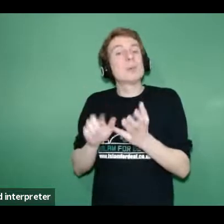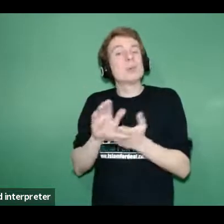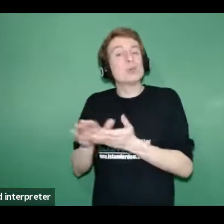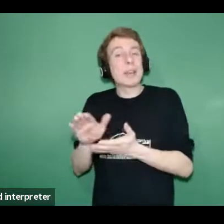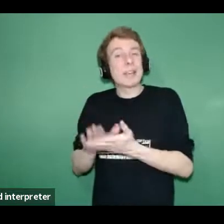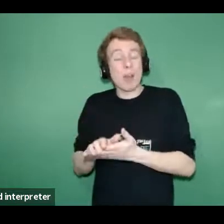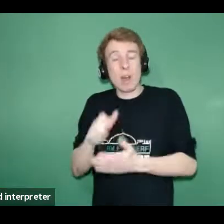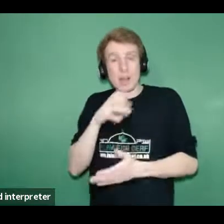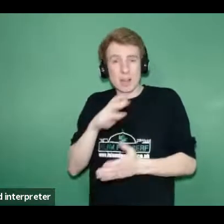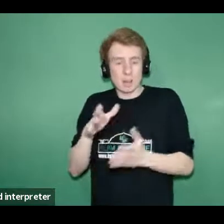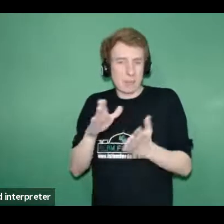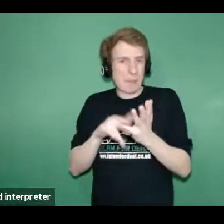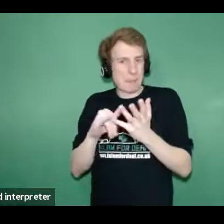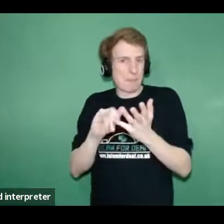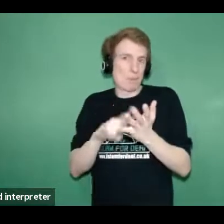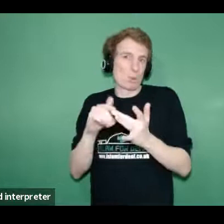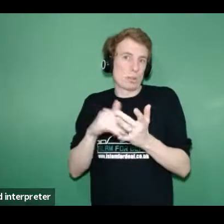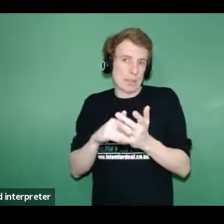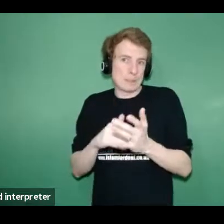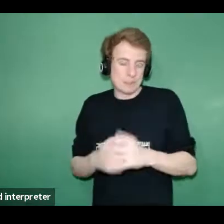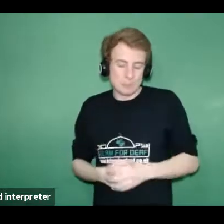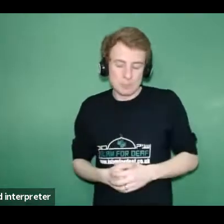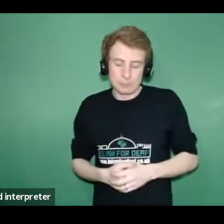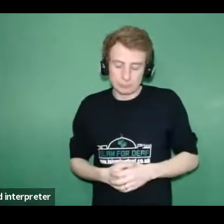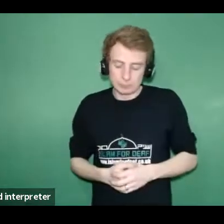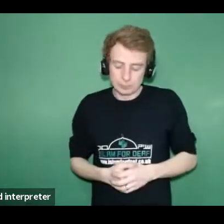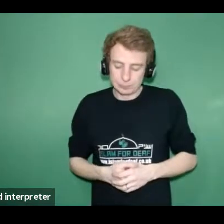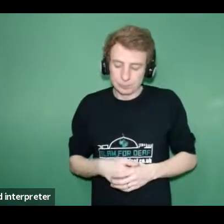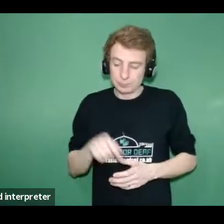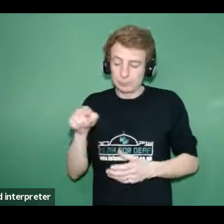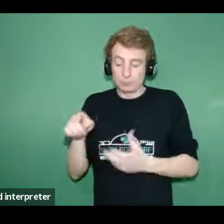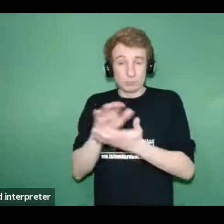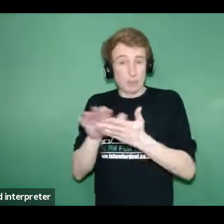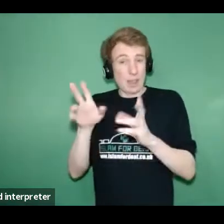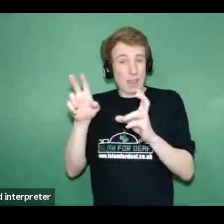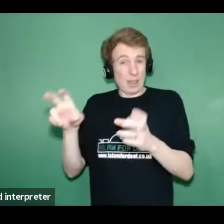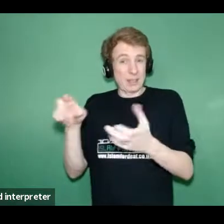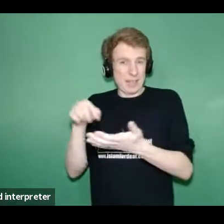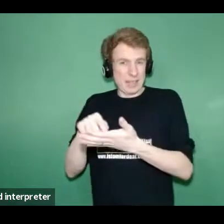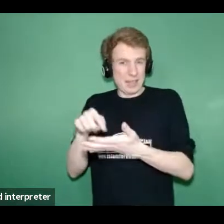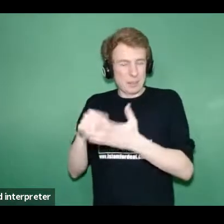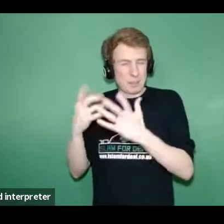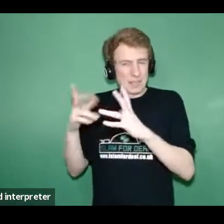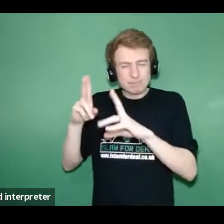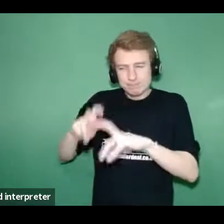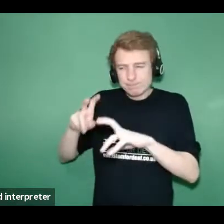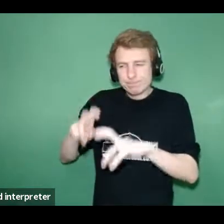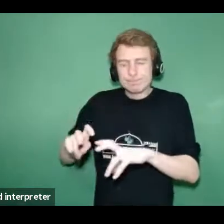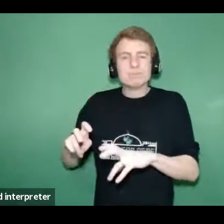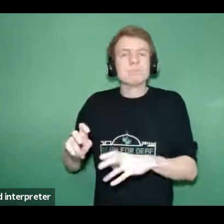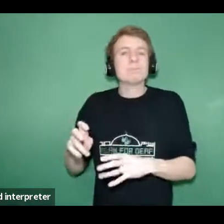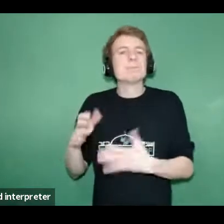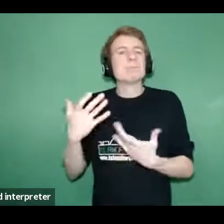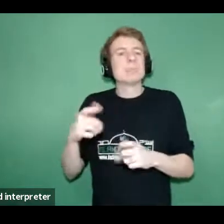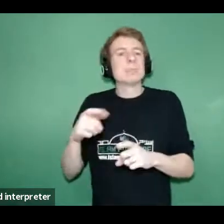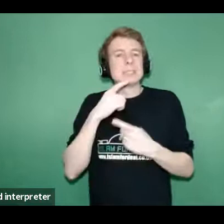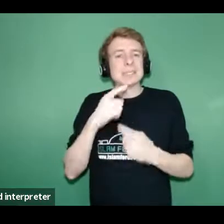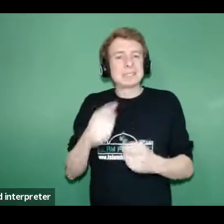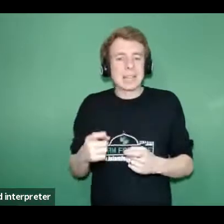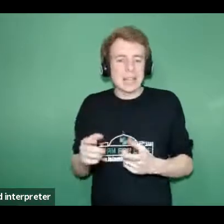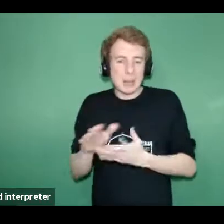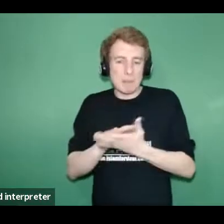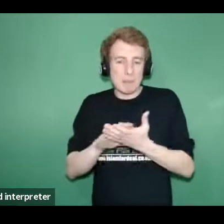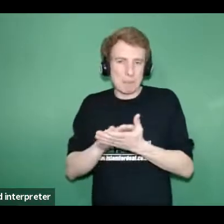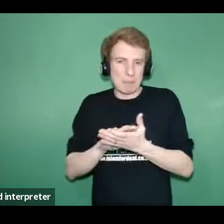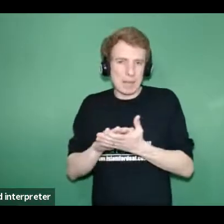the fundamentals of the narration and the general meaning of the narration has also been reported in the